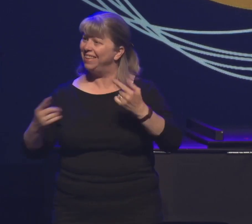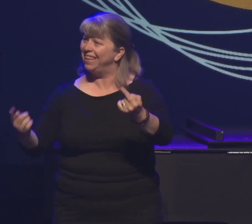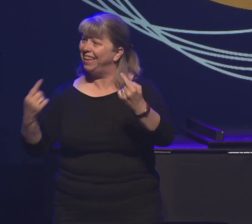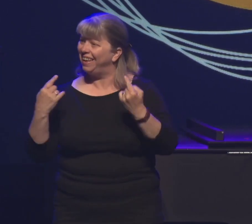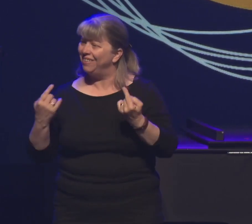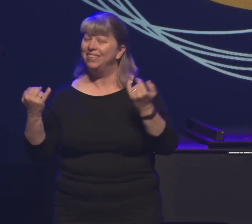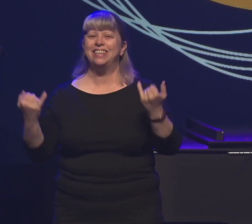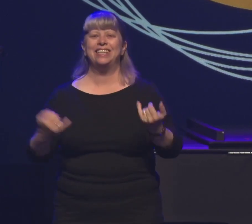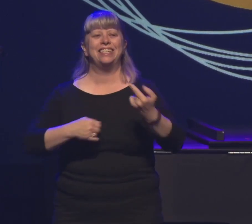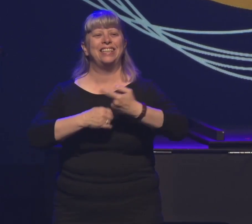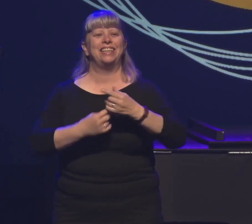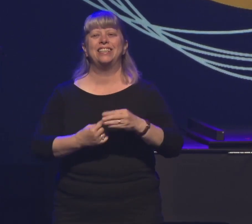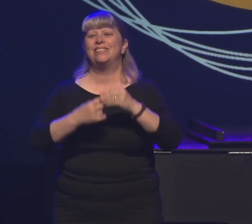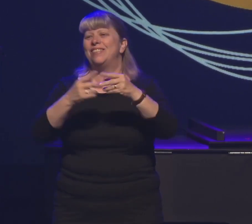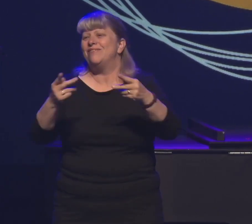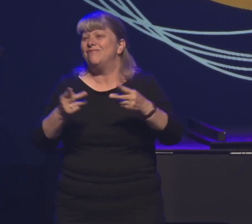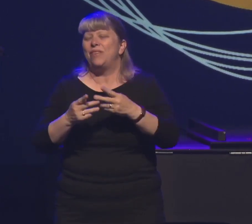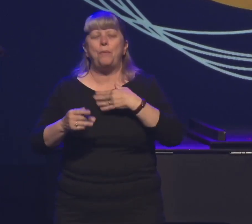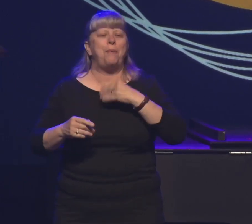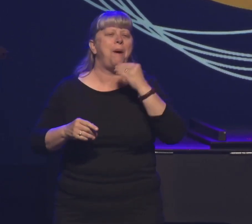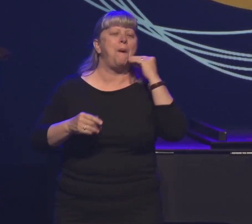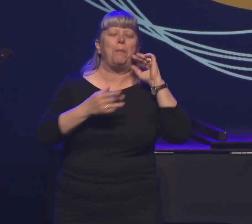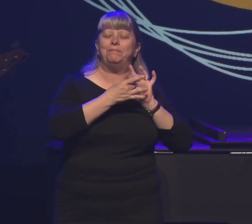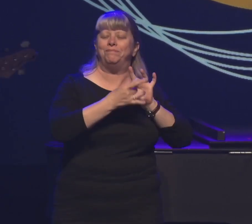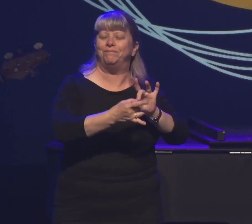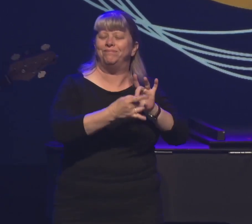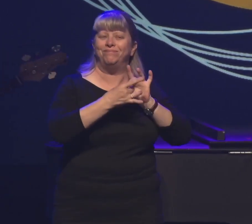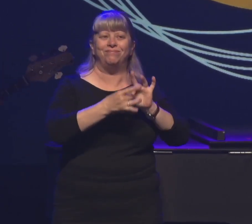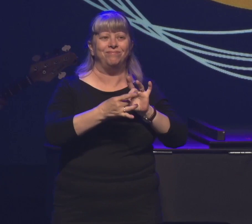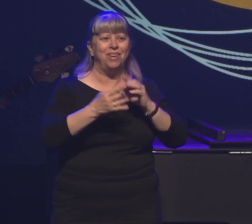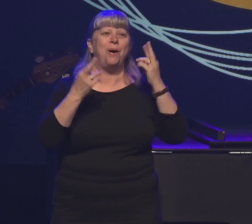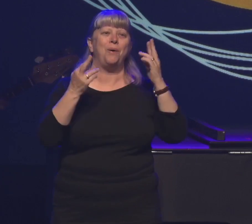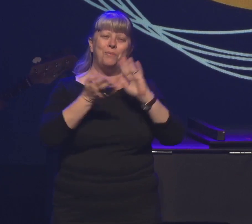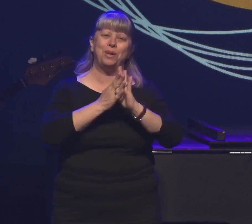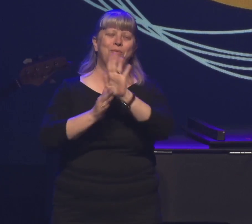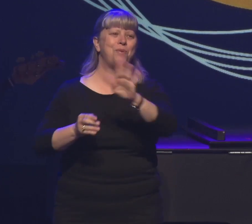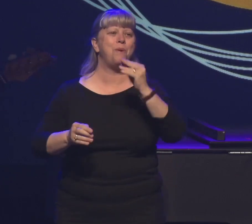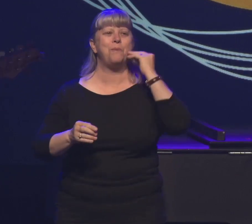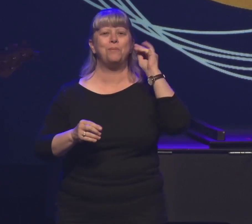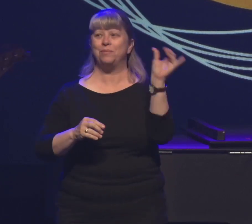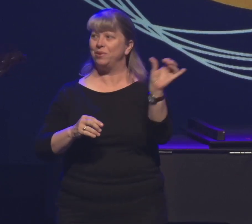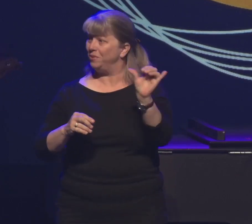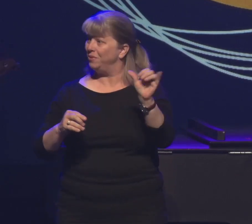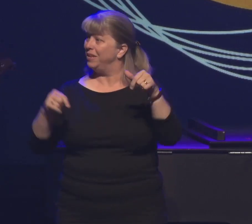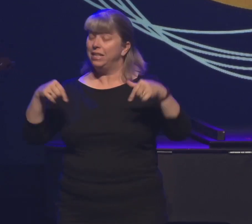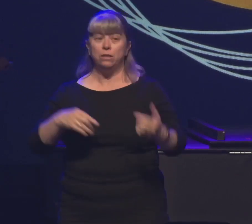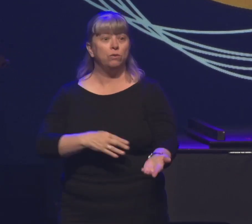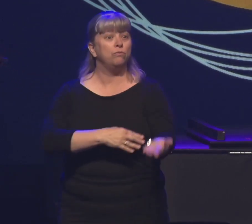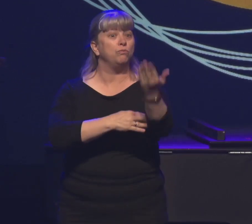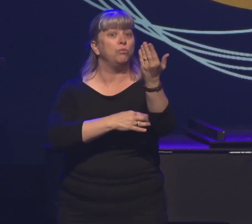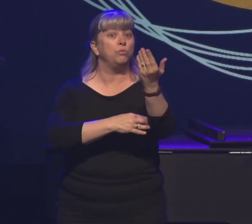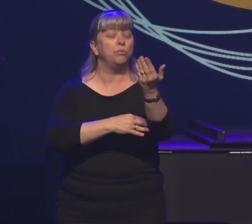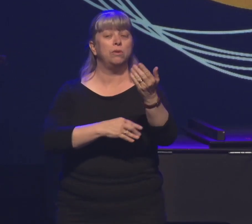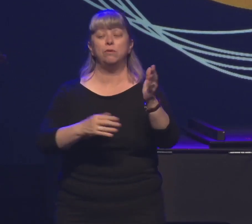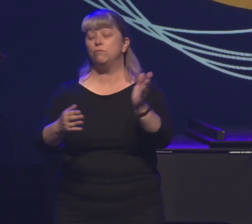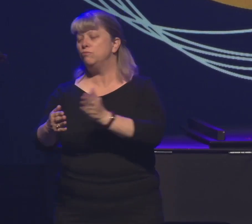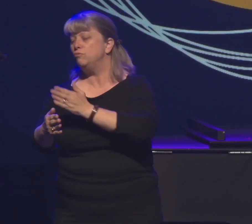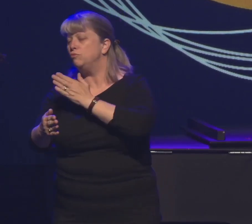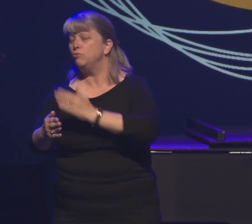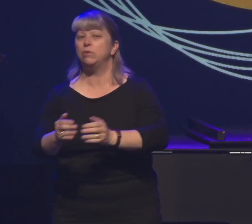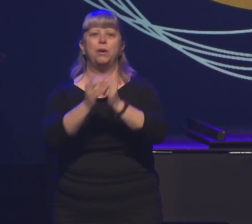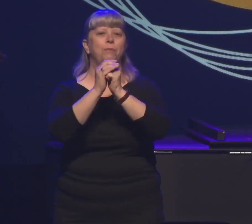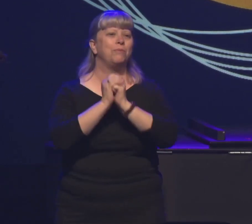This is a special place. It's my home away from home, and I hope that it becomes yours too. So this morning, we're going to have music,